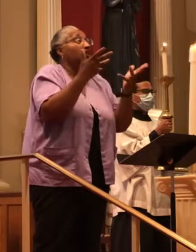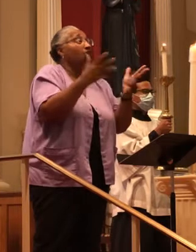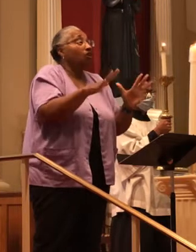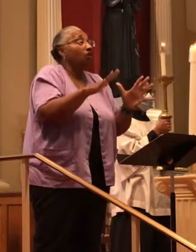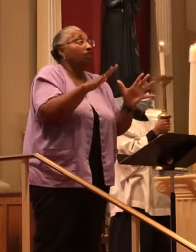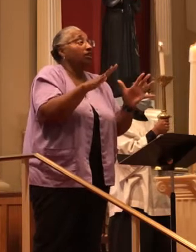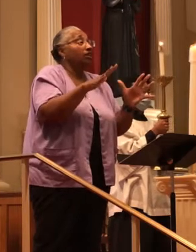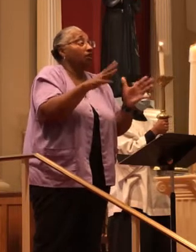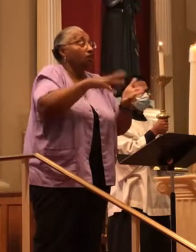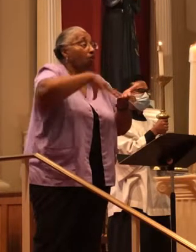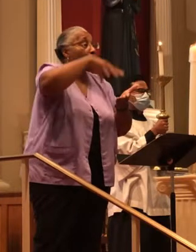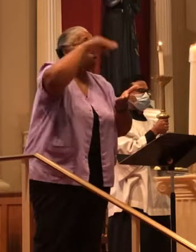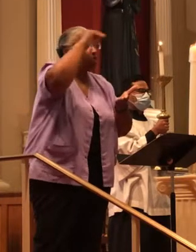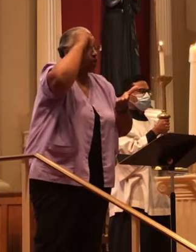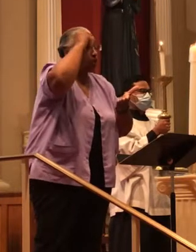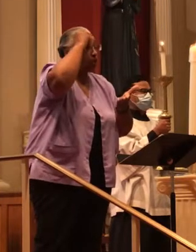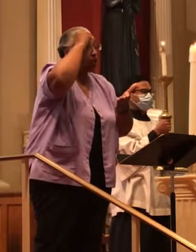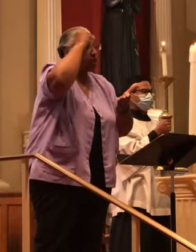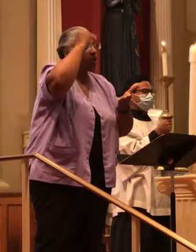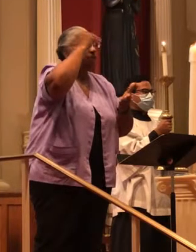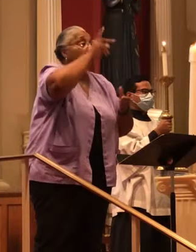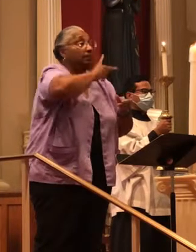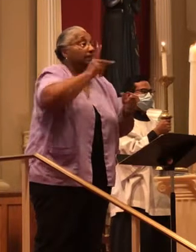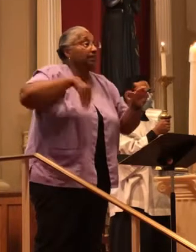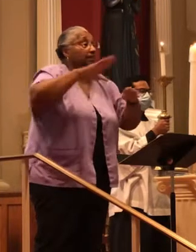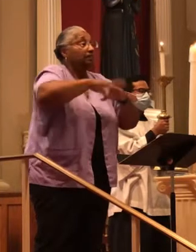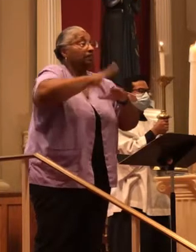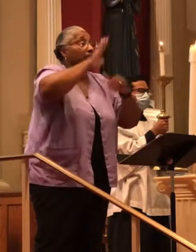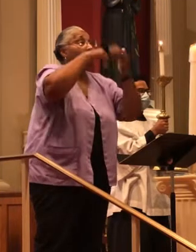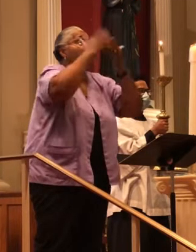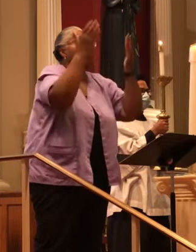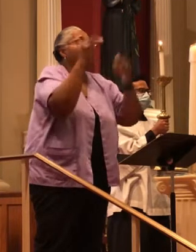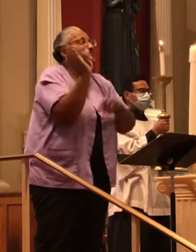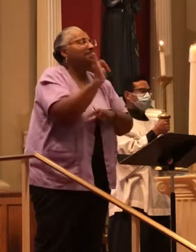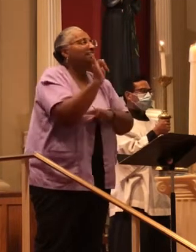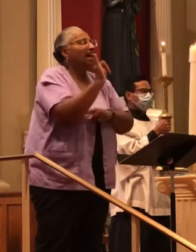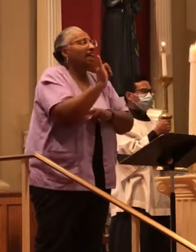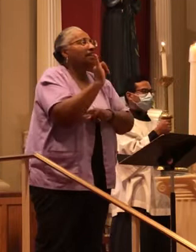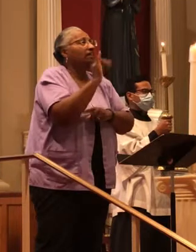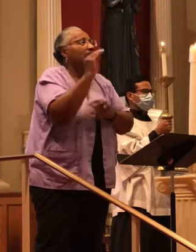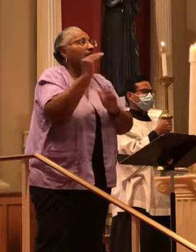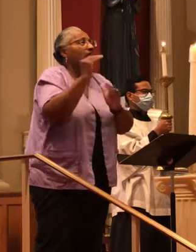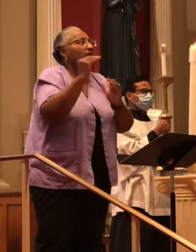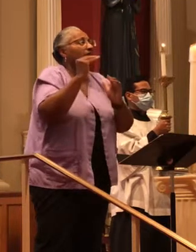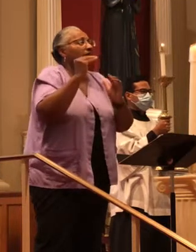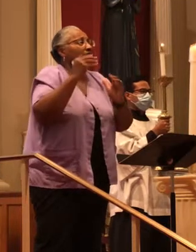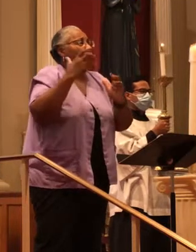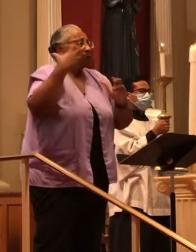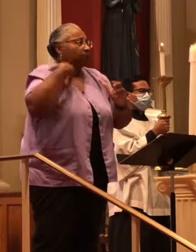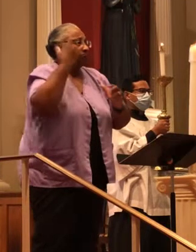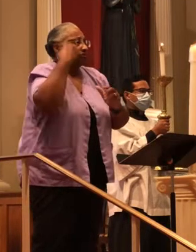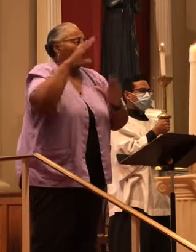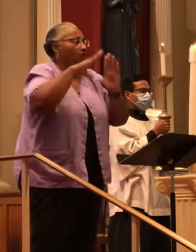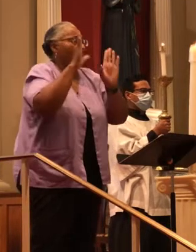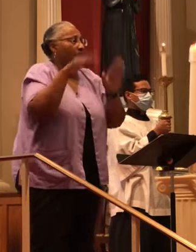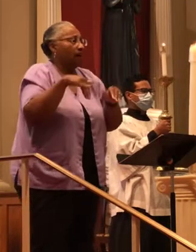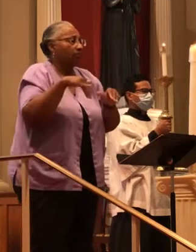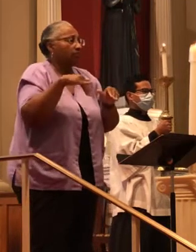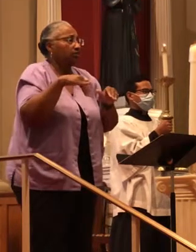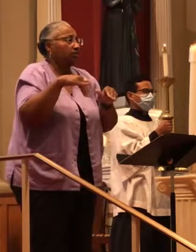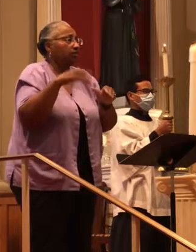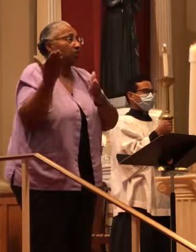heaven is like the head of a household who brings from his storeroom both the new and the